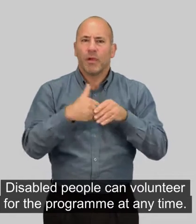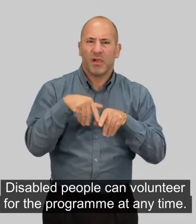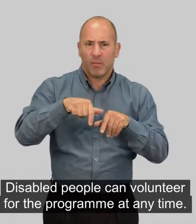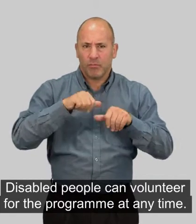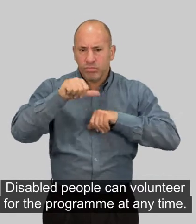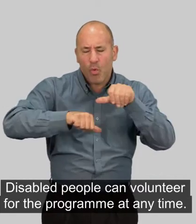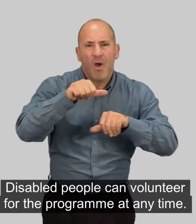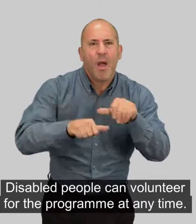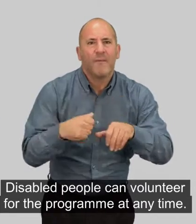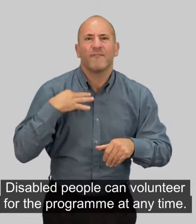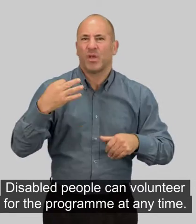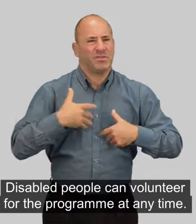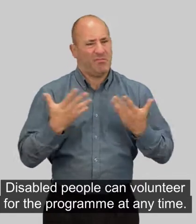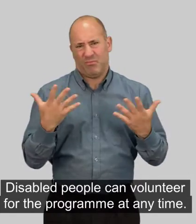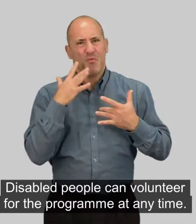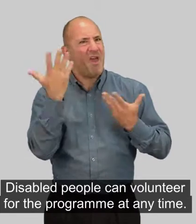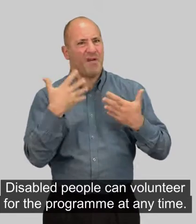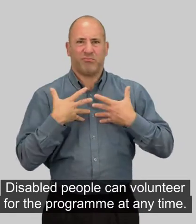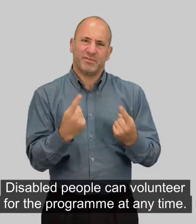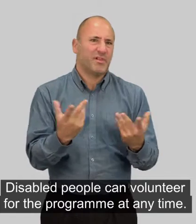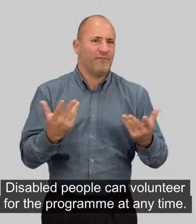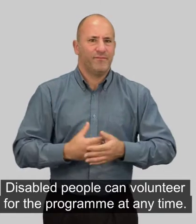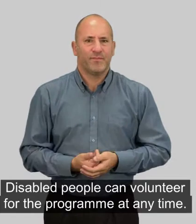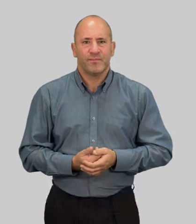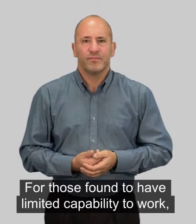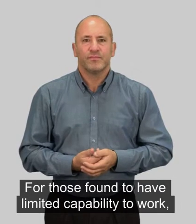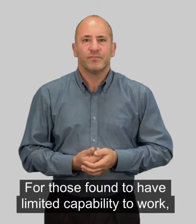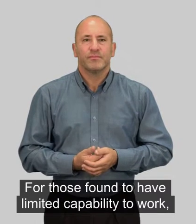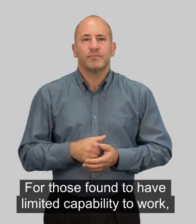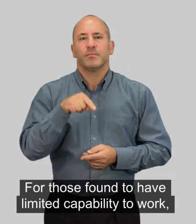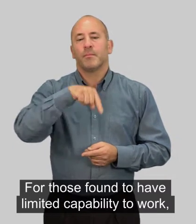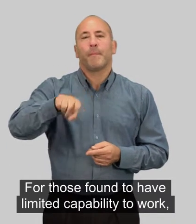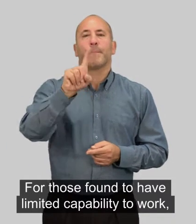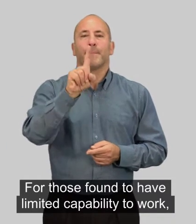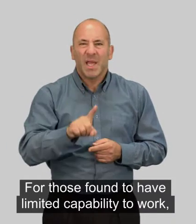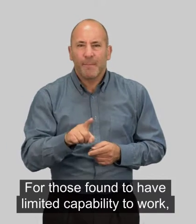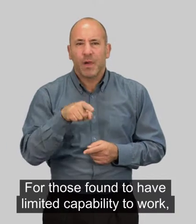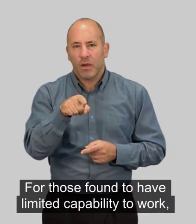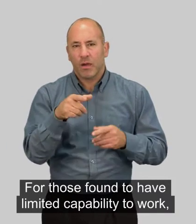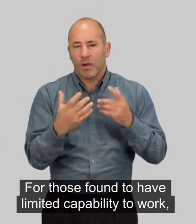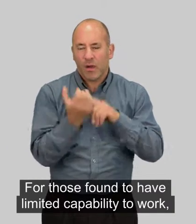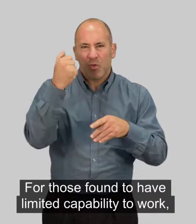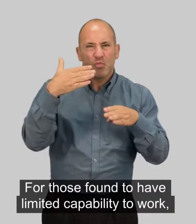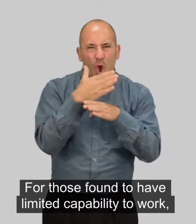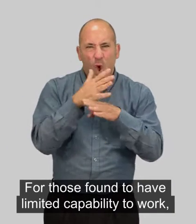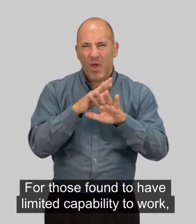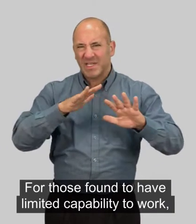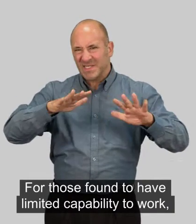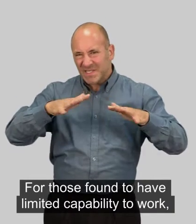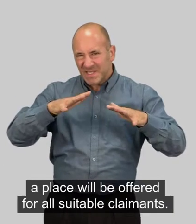Disabled people can volunteer for the programme at any time. For those found to have limited capability to work,